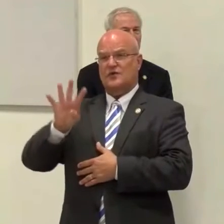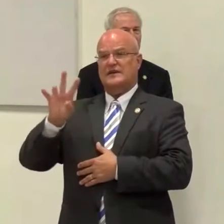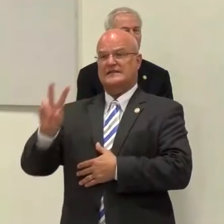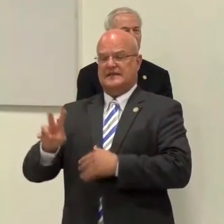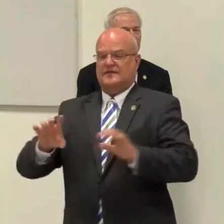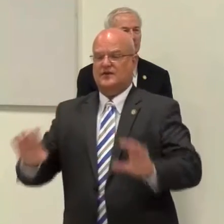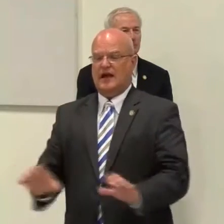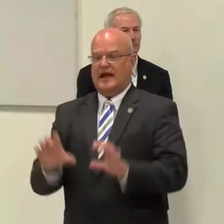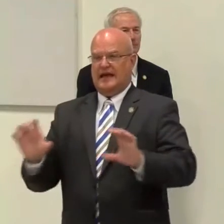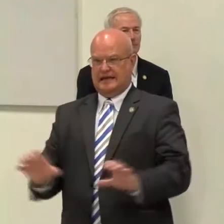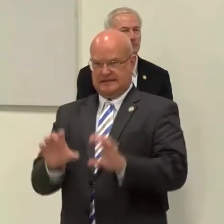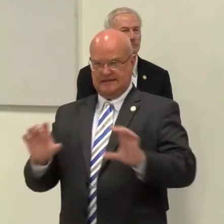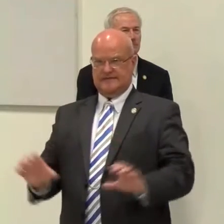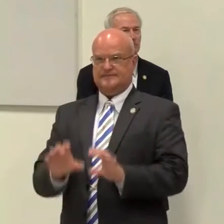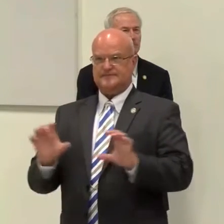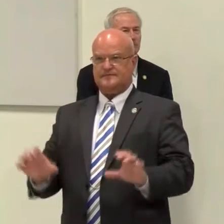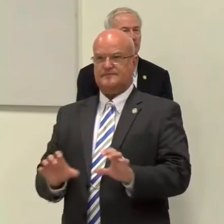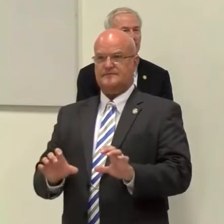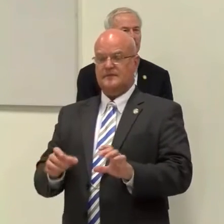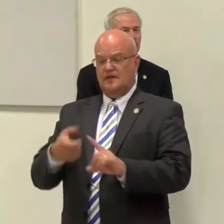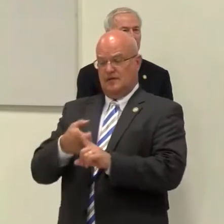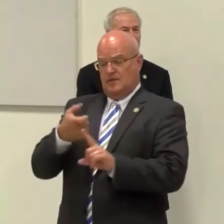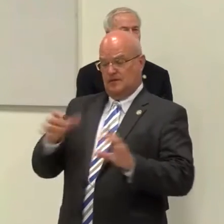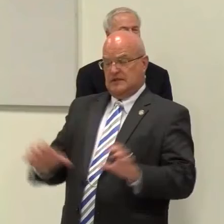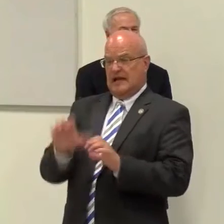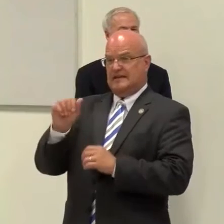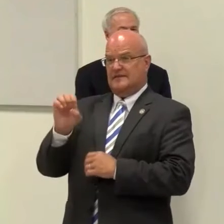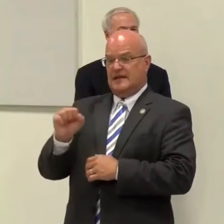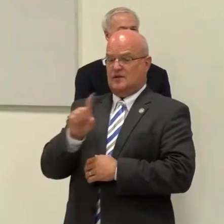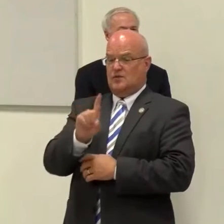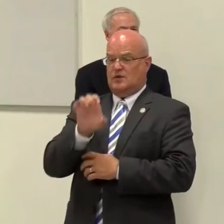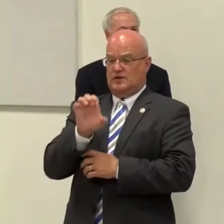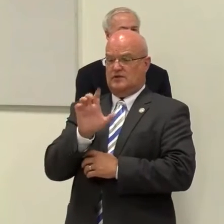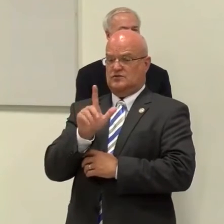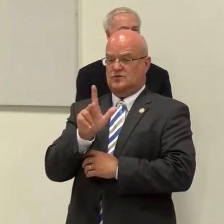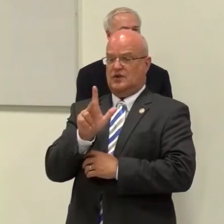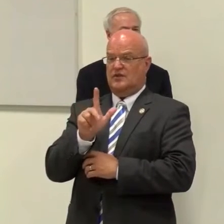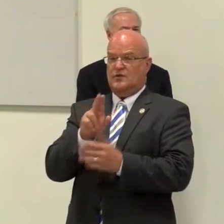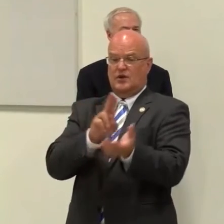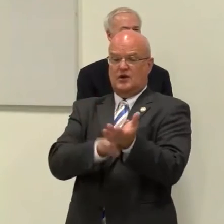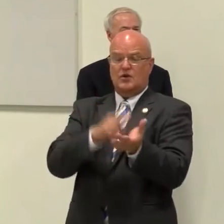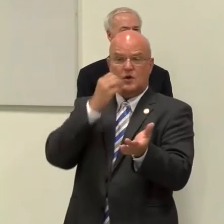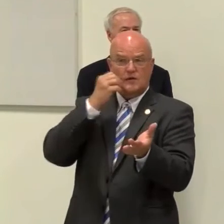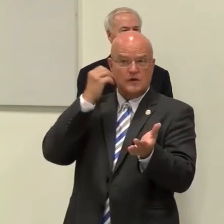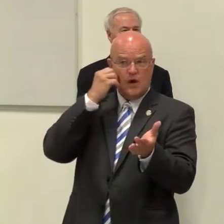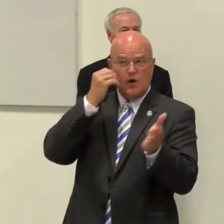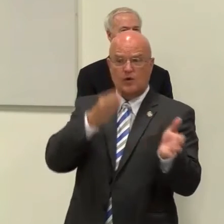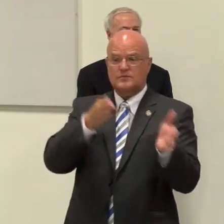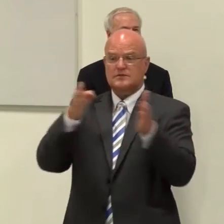5,847 are active cases. And of those active cases, 123 are in nursing homes,